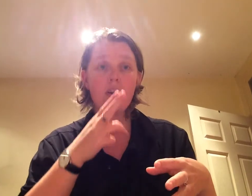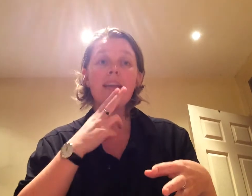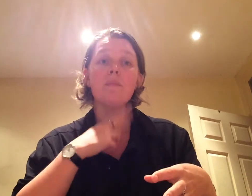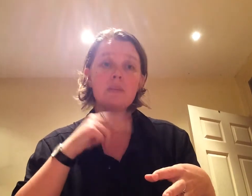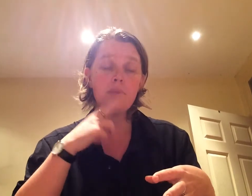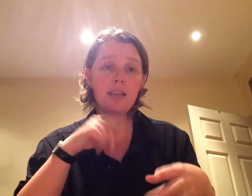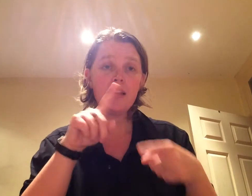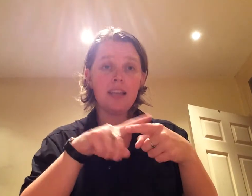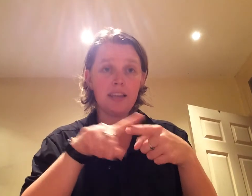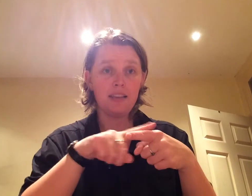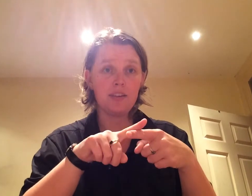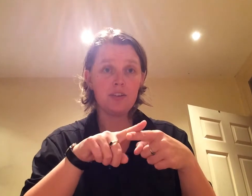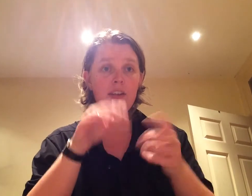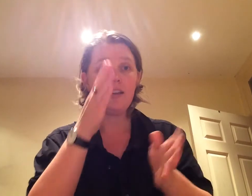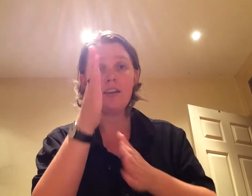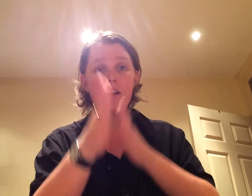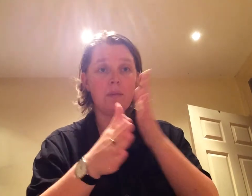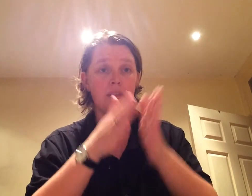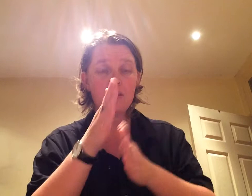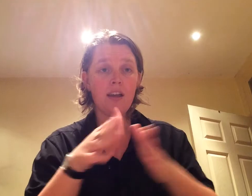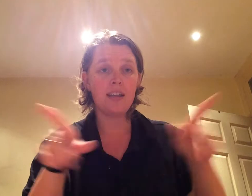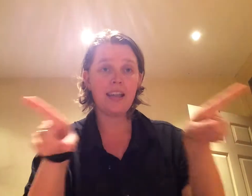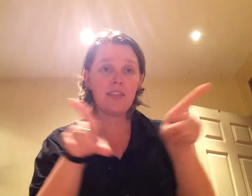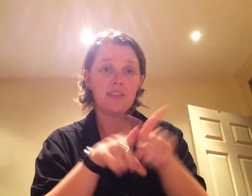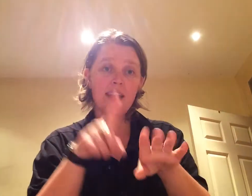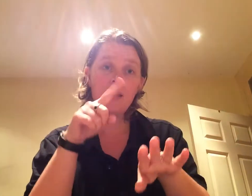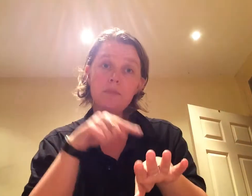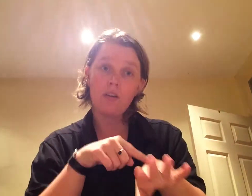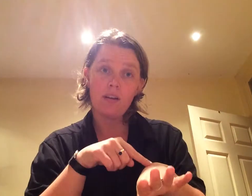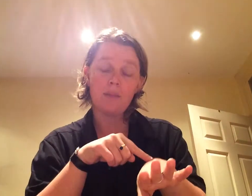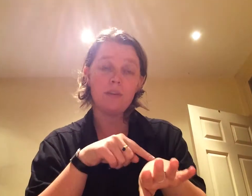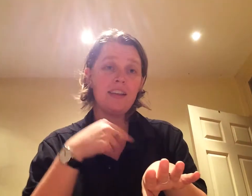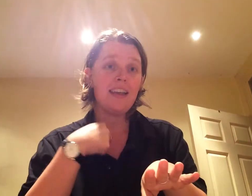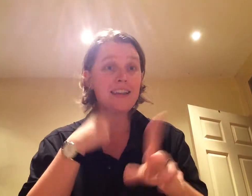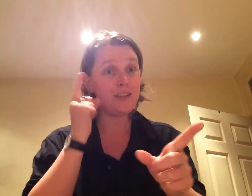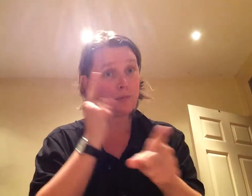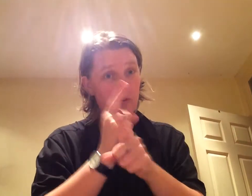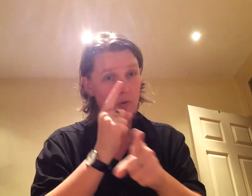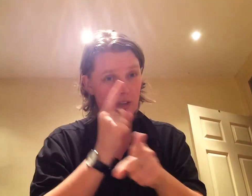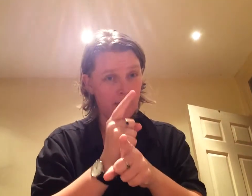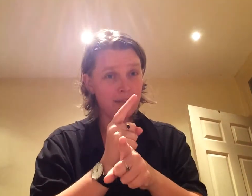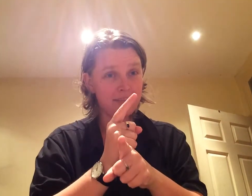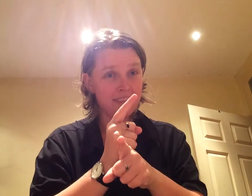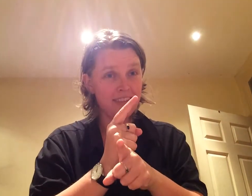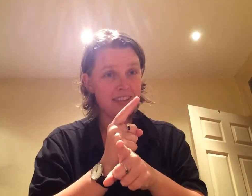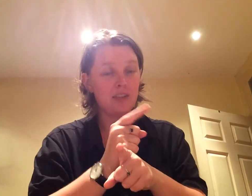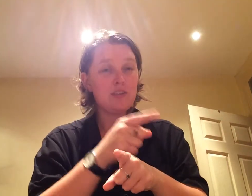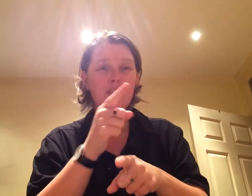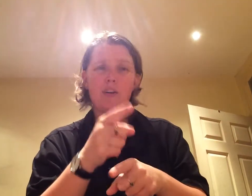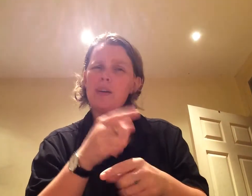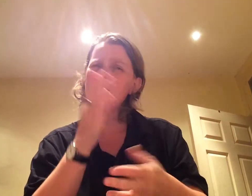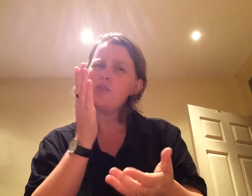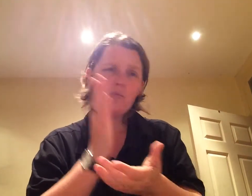So I am speaking in English and I am signing at the same time as I'm talking. So it's not